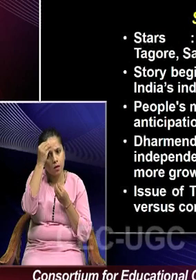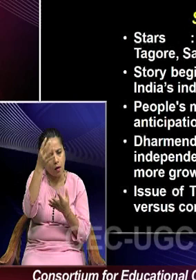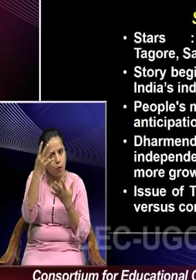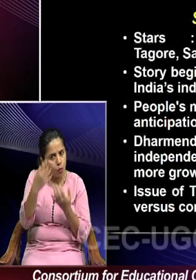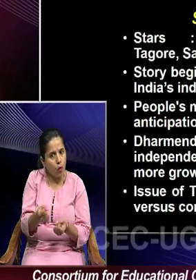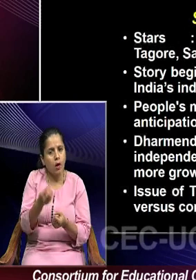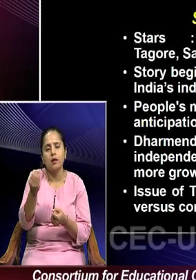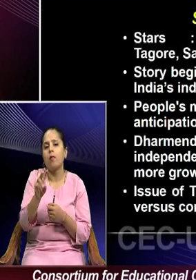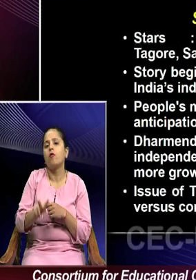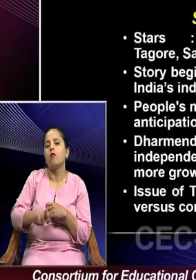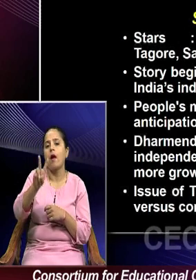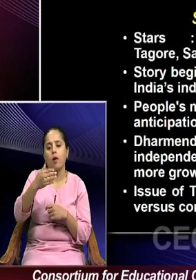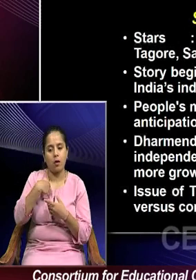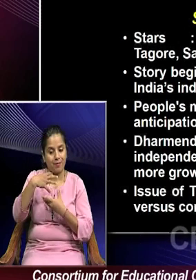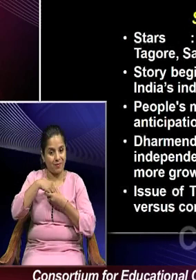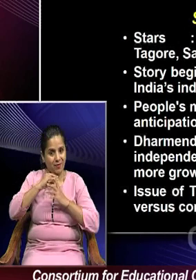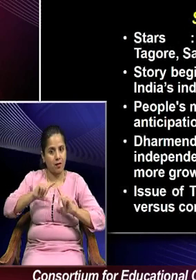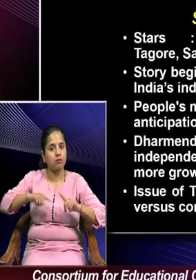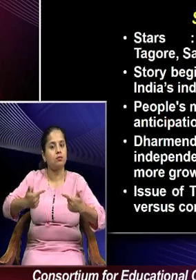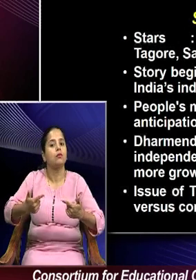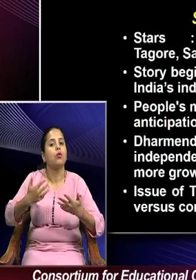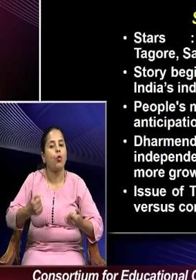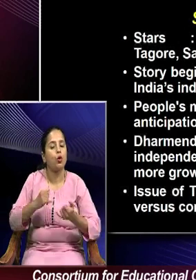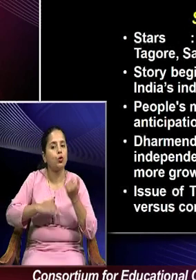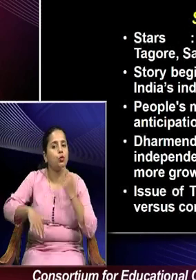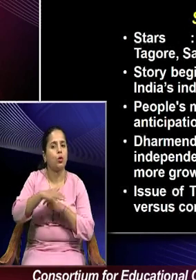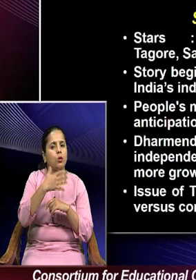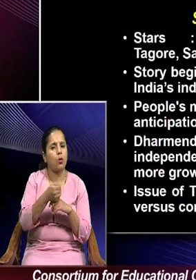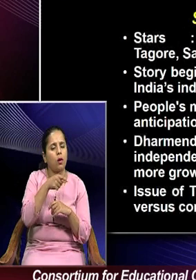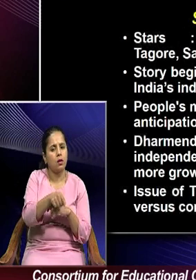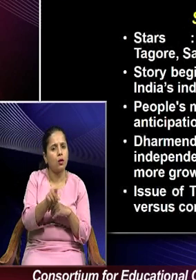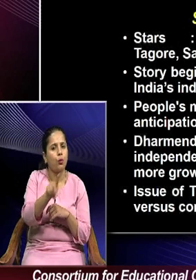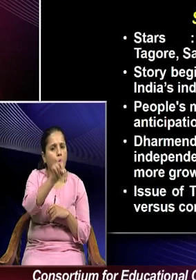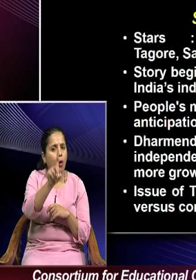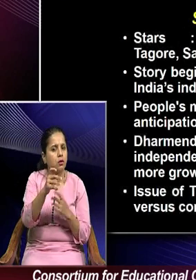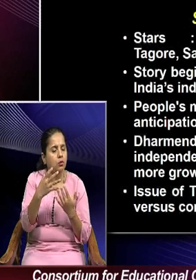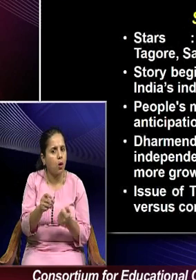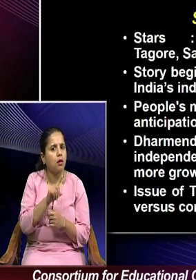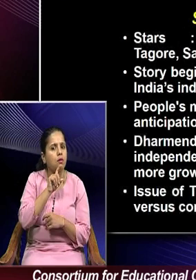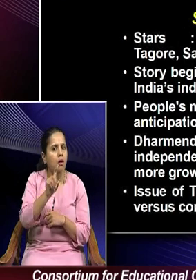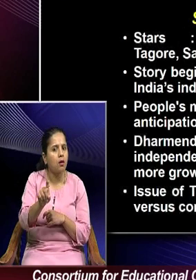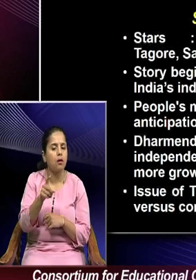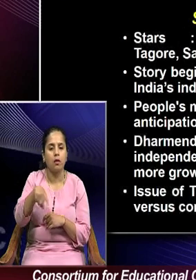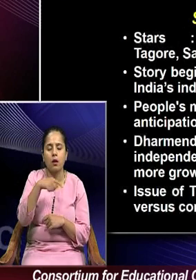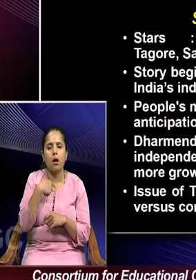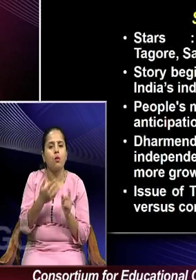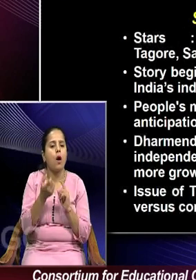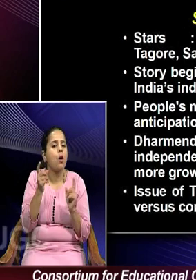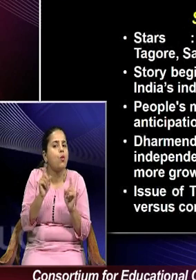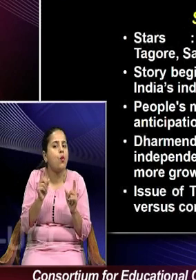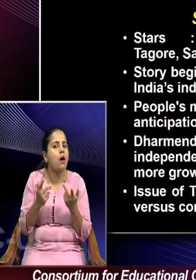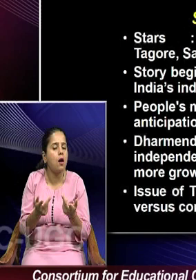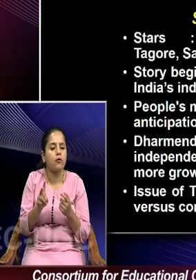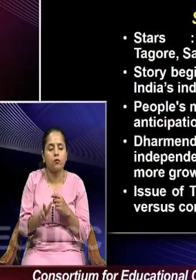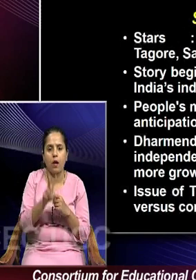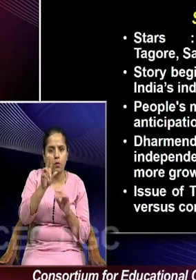of the values which are there in the society. They raise those kinds of questions where we find that those